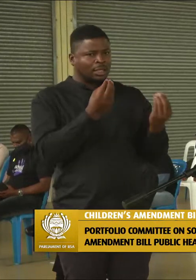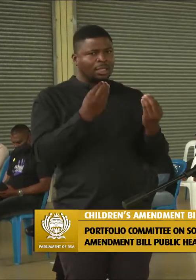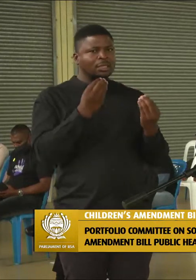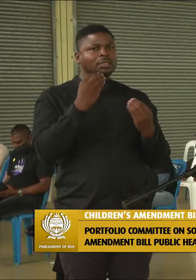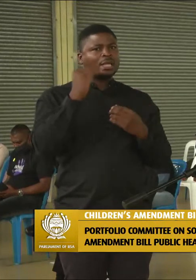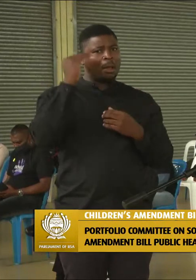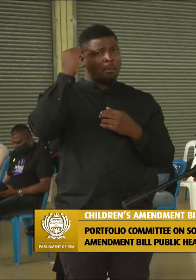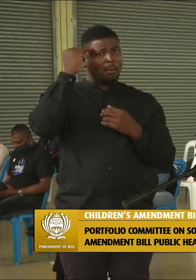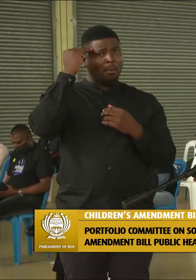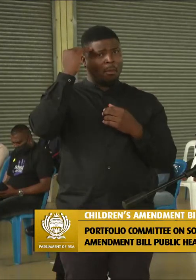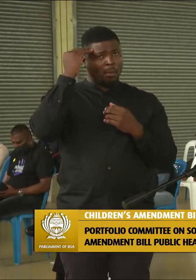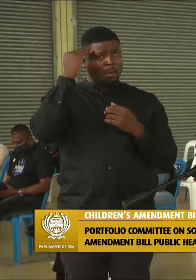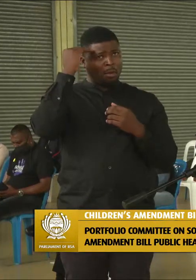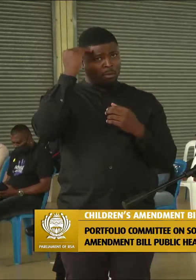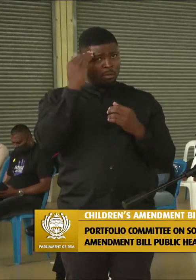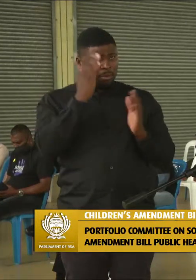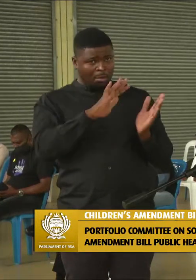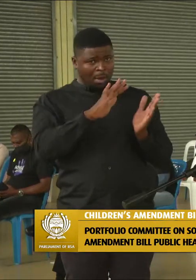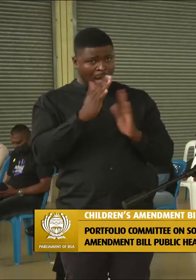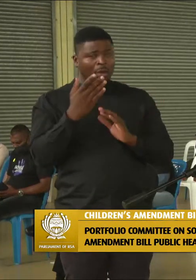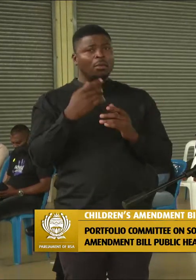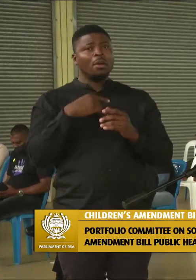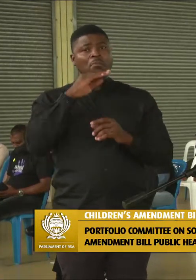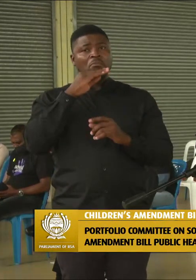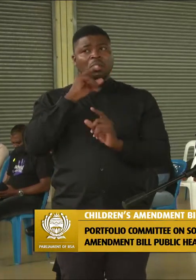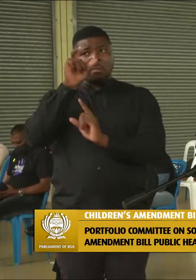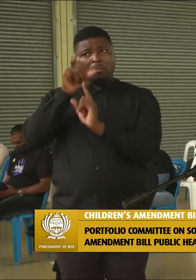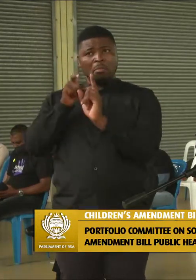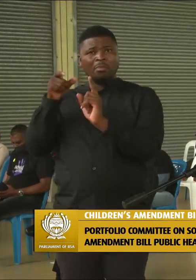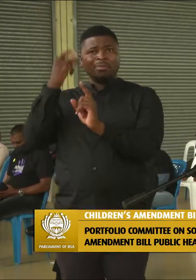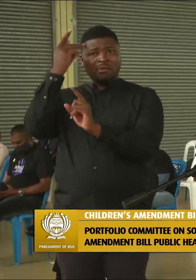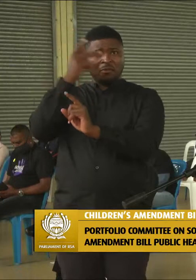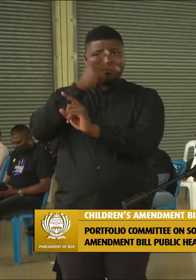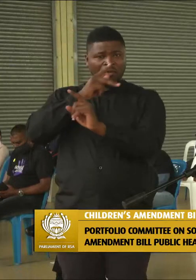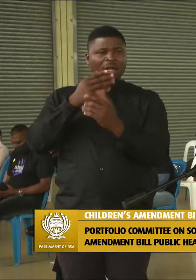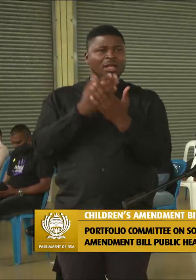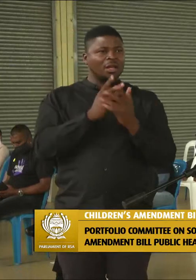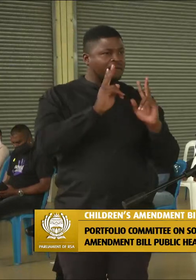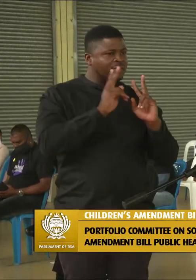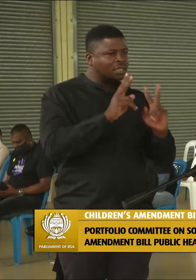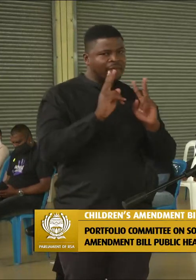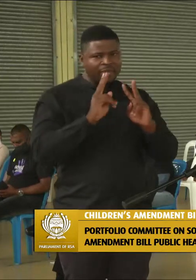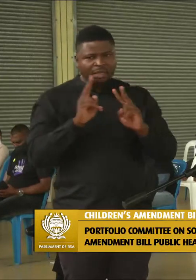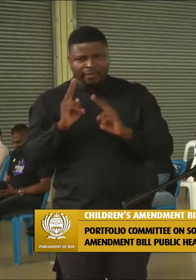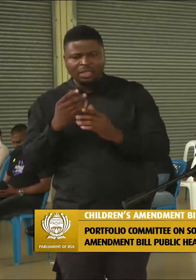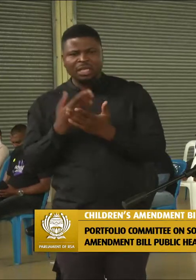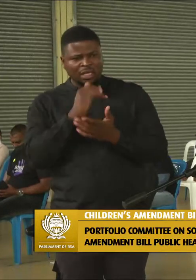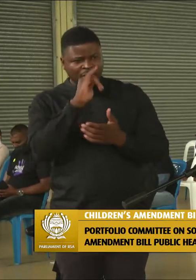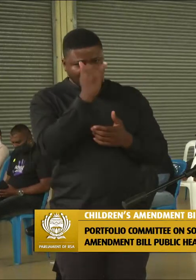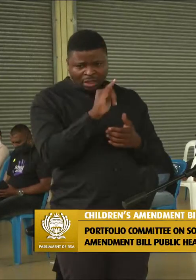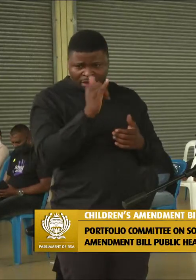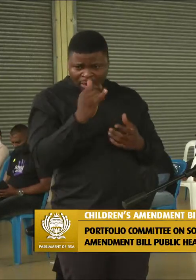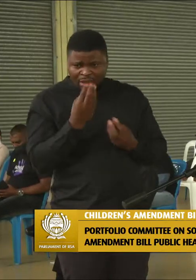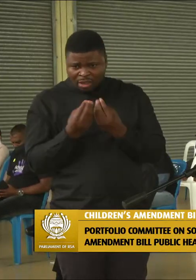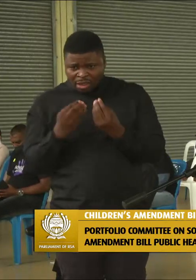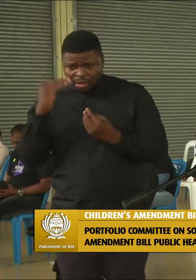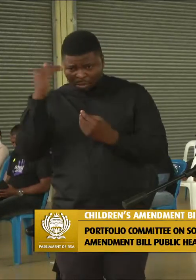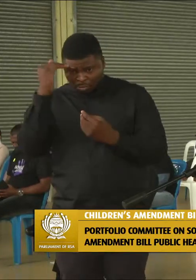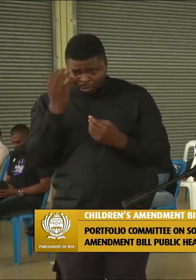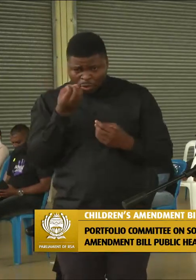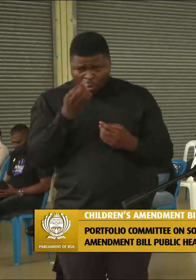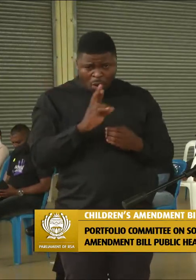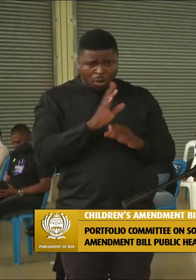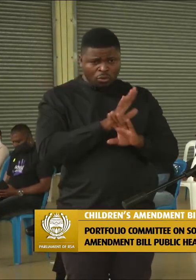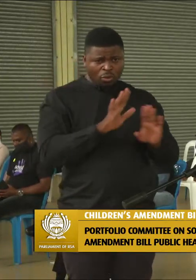child, people who are professional, who can be able to know. Leyo organization mesikwazi ukukhuluma